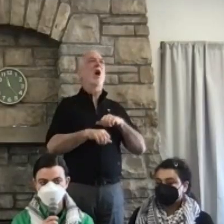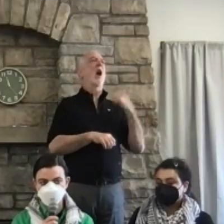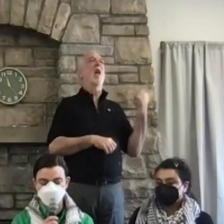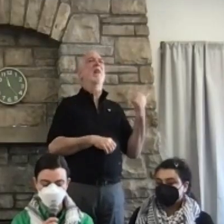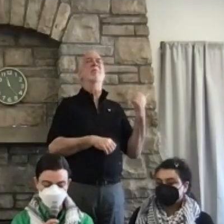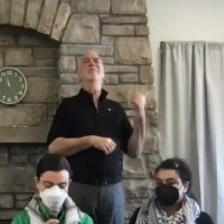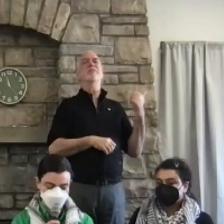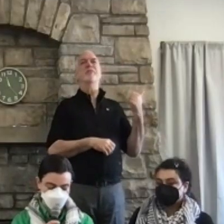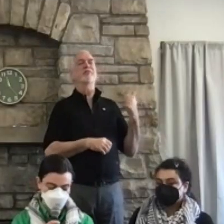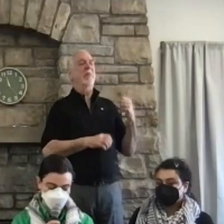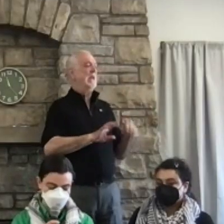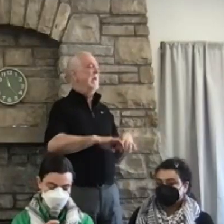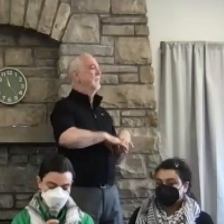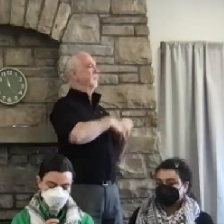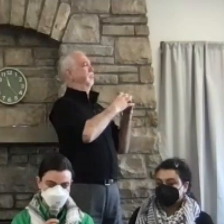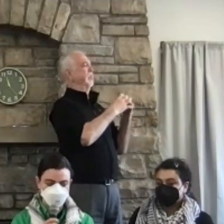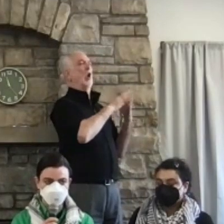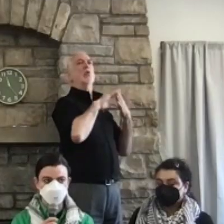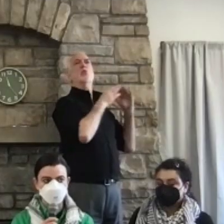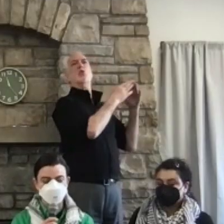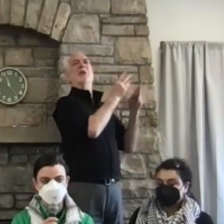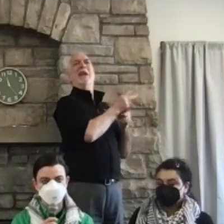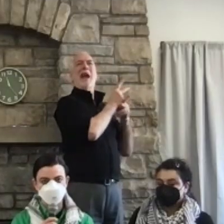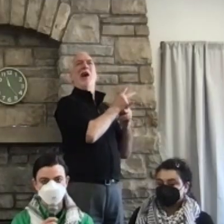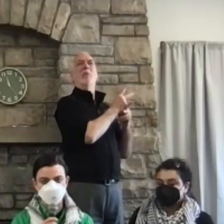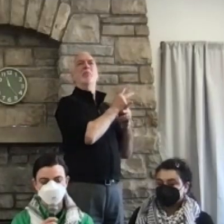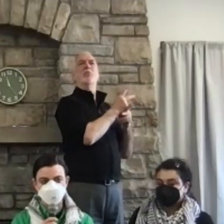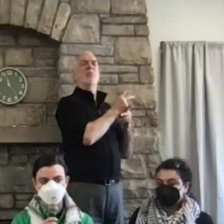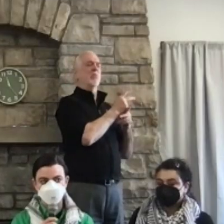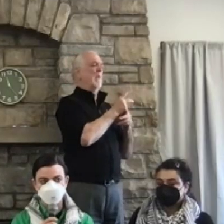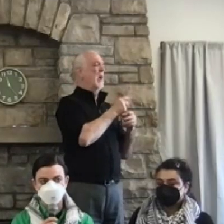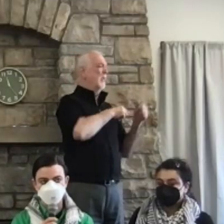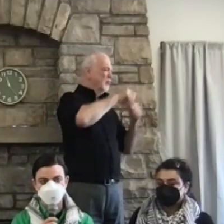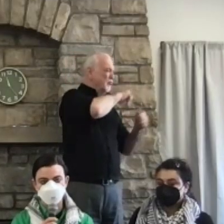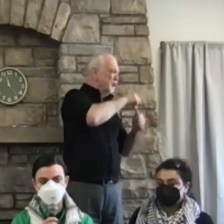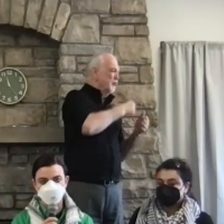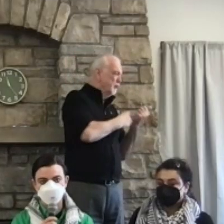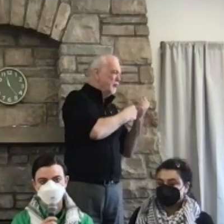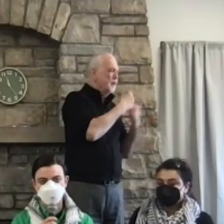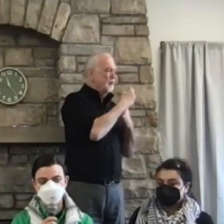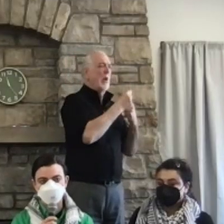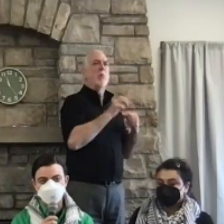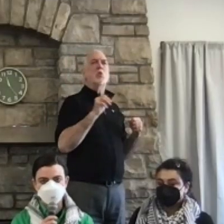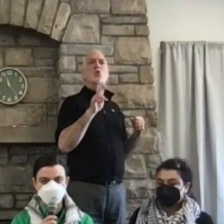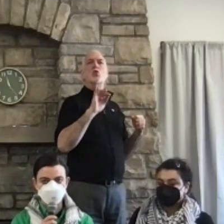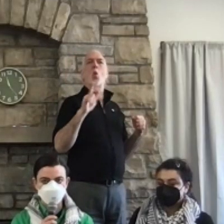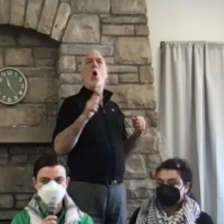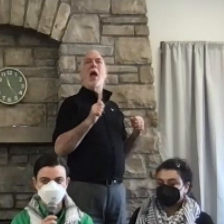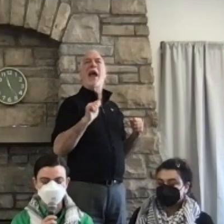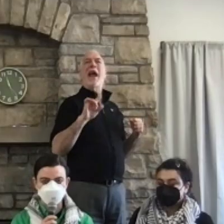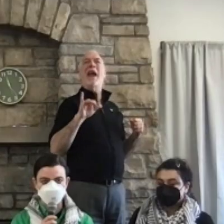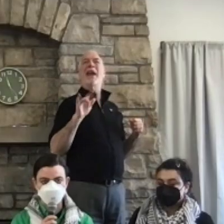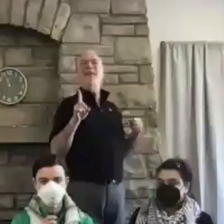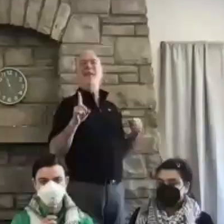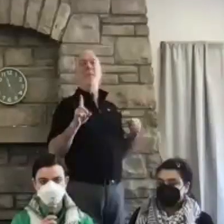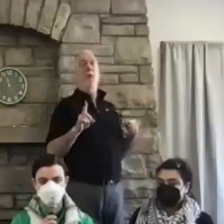of community care and mutual aid, and just even witnessing each other, because another really insidious